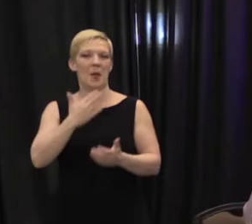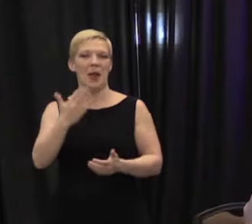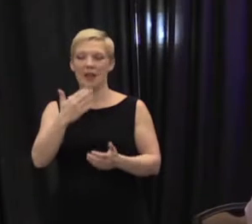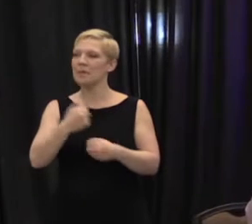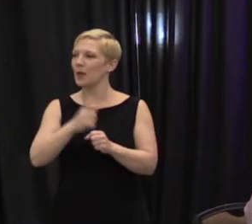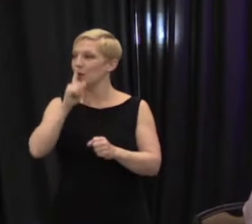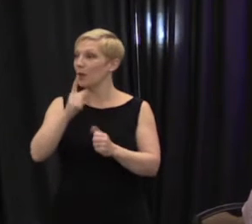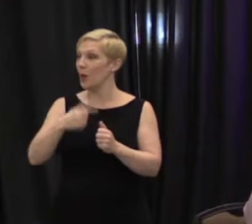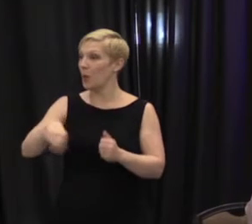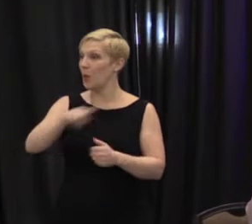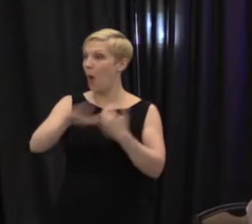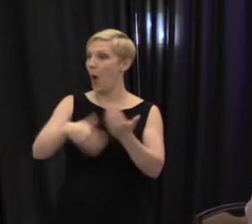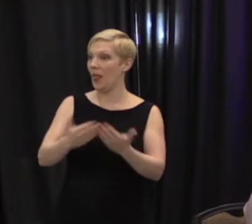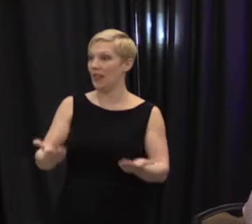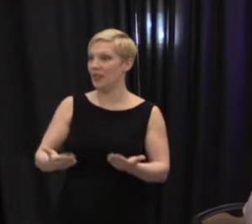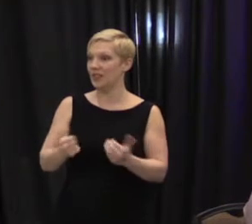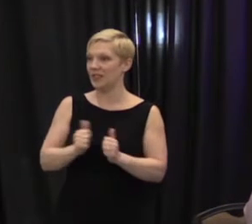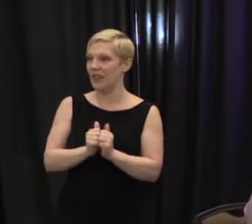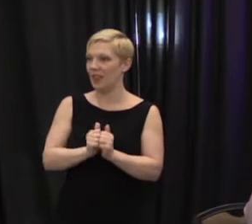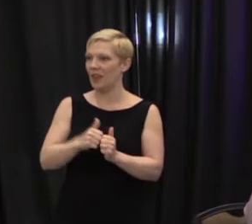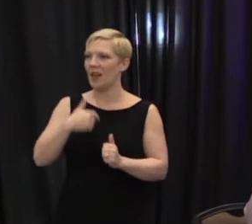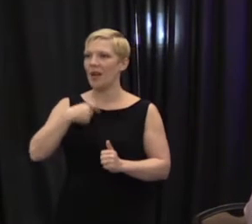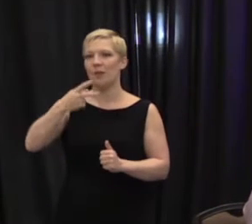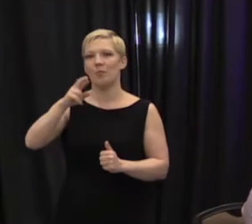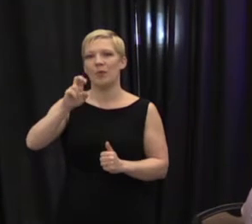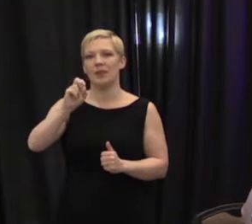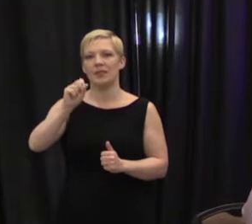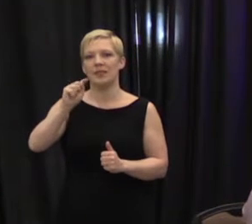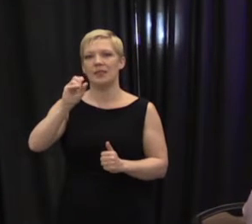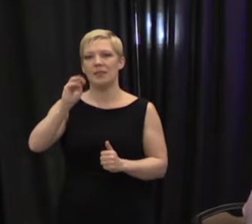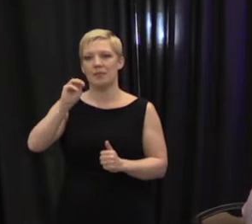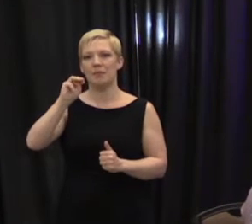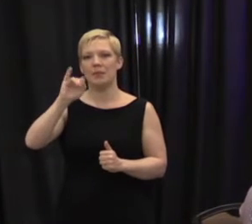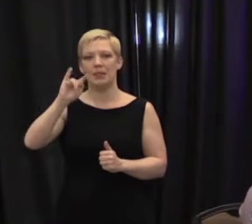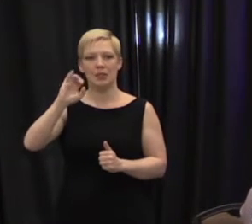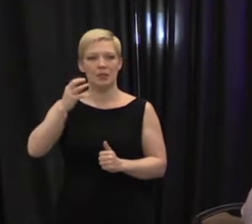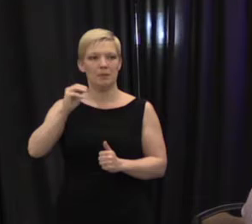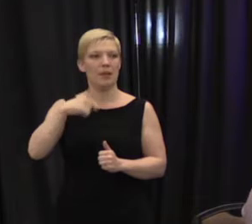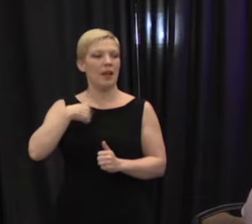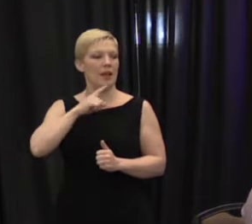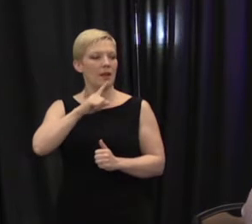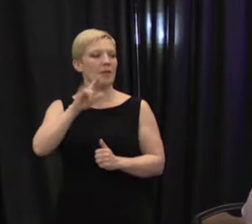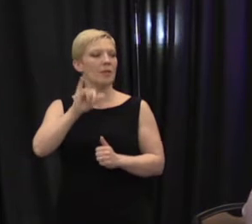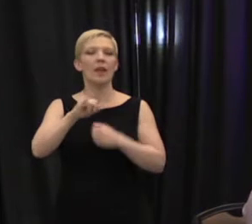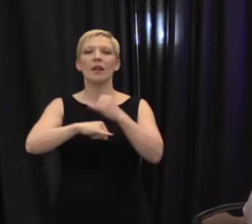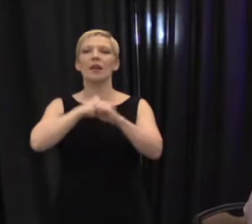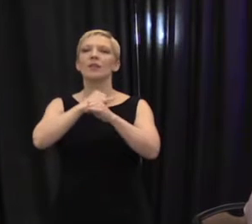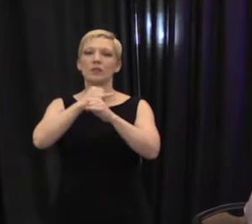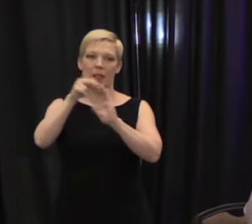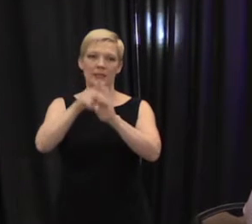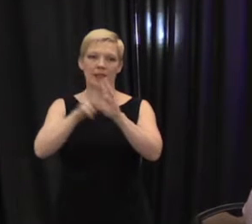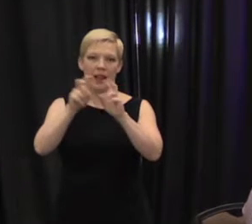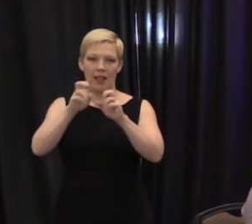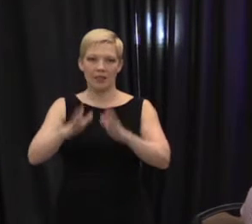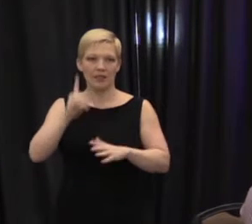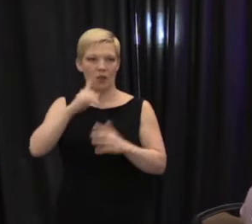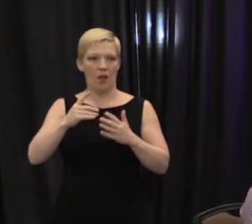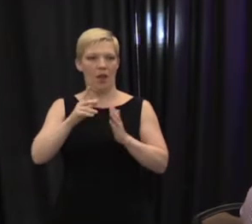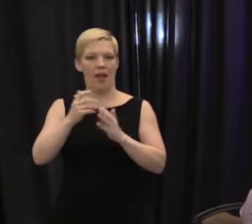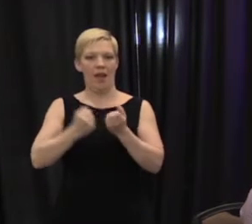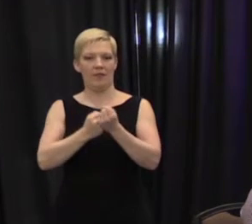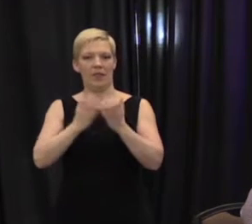here together. So my name is Preston Mitchum. I'm the International Policy Analyst for Advocates for Youth. Advocates for Youth